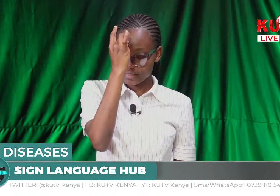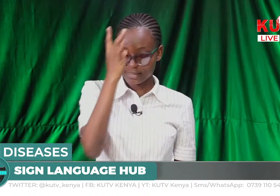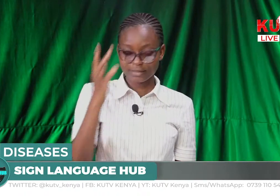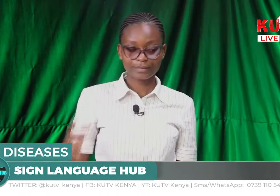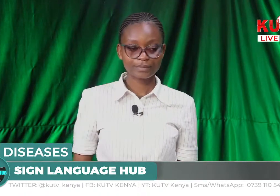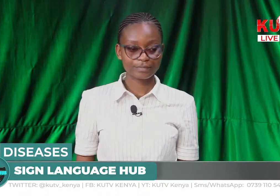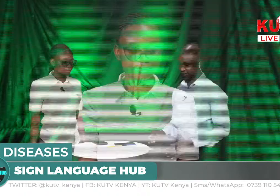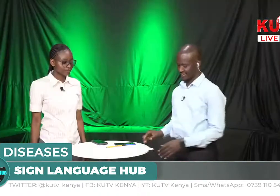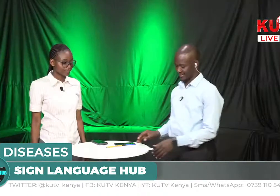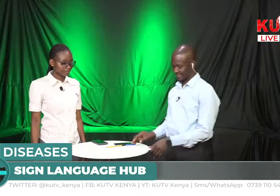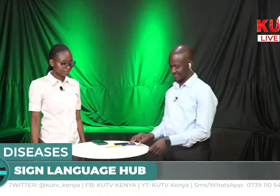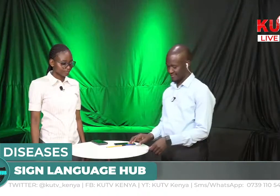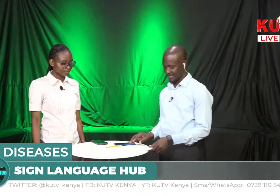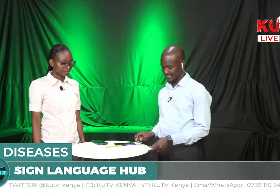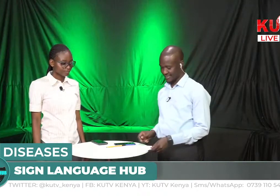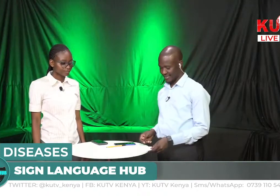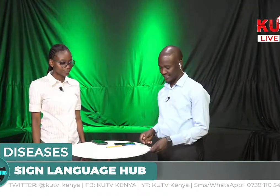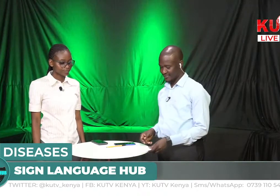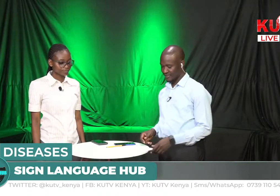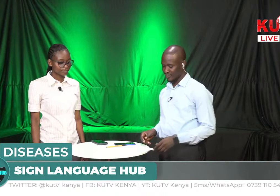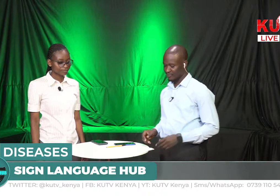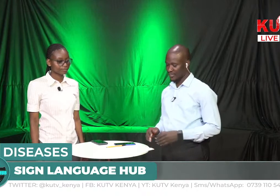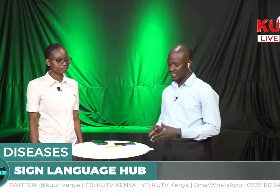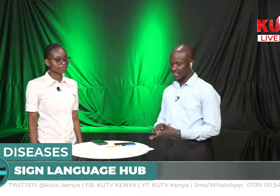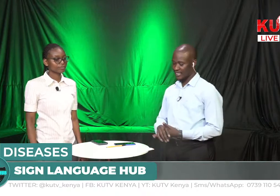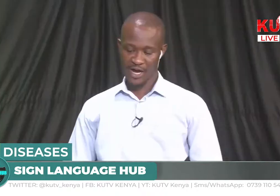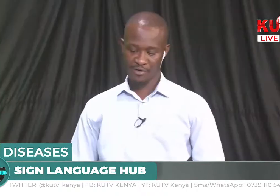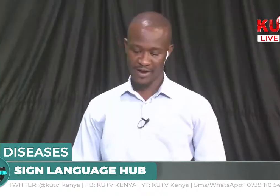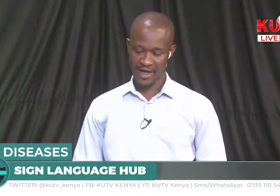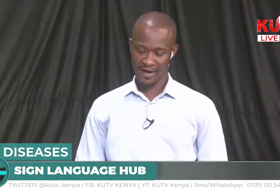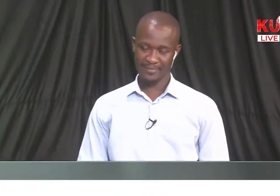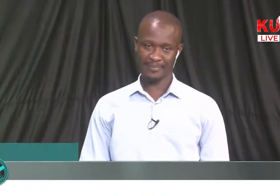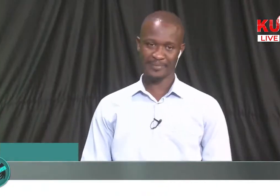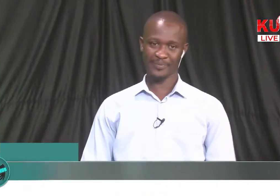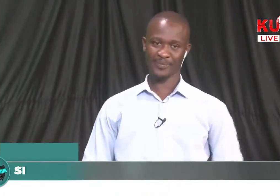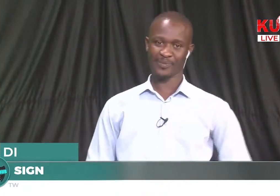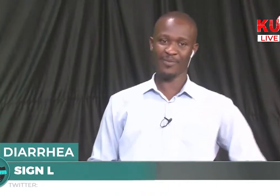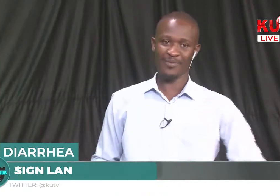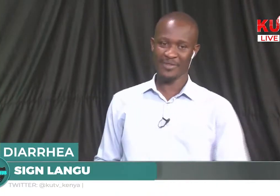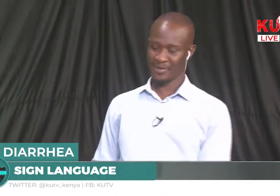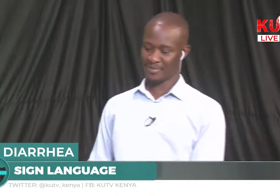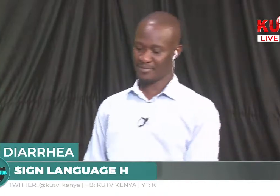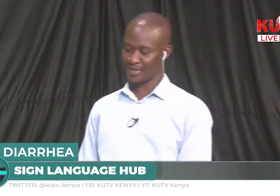Disease or diseases. Yes. All right, let's continue. Diarrhea. Miriam?